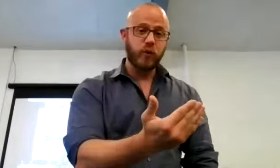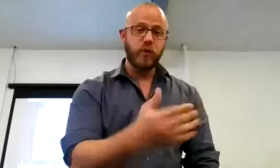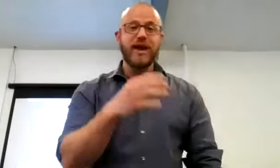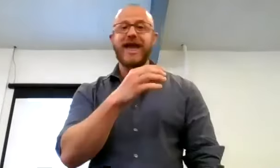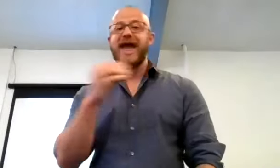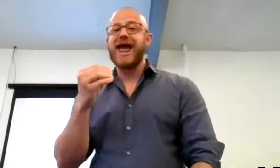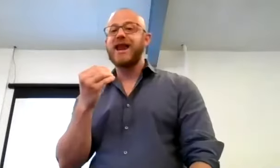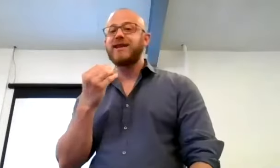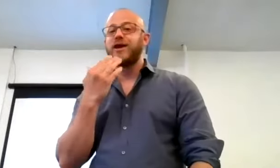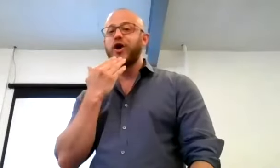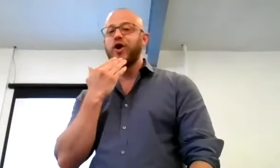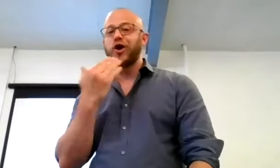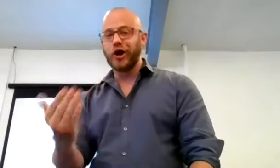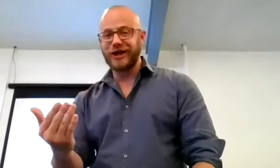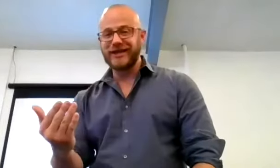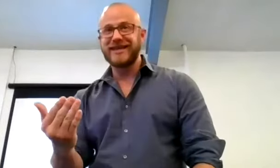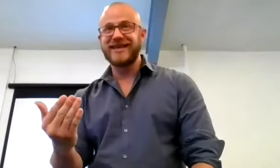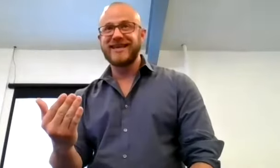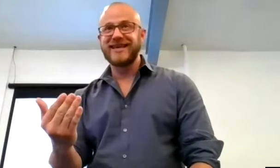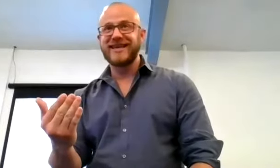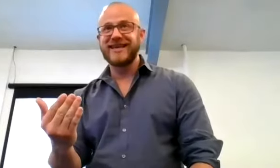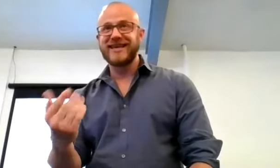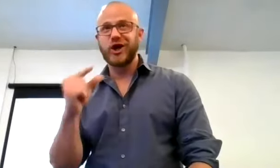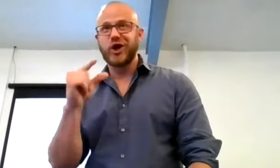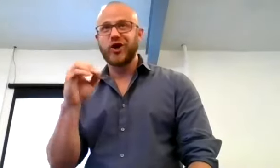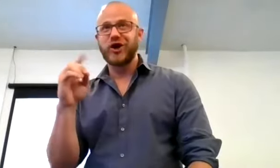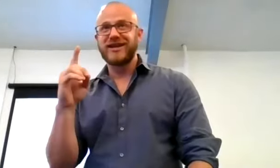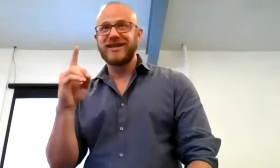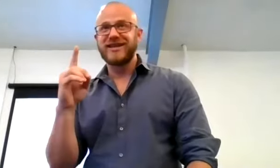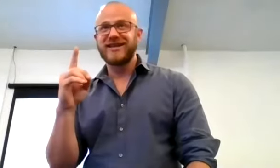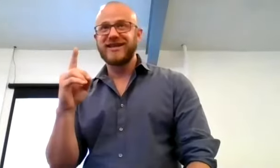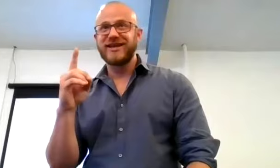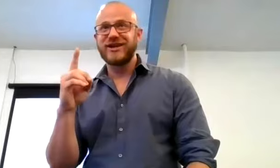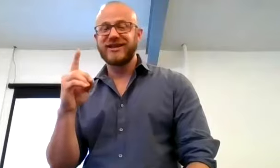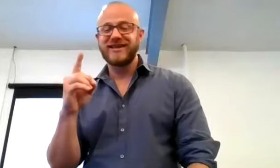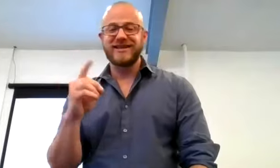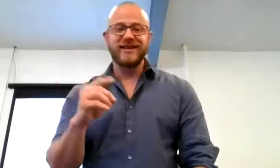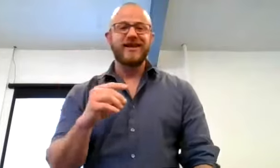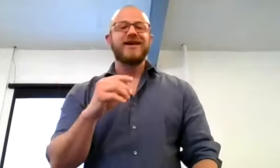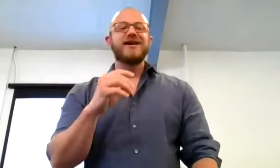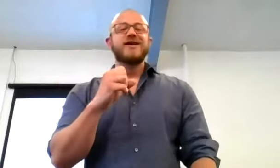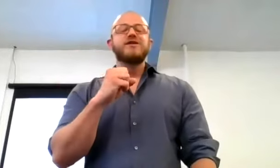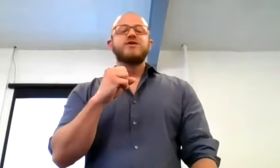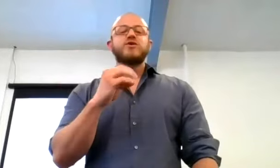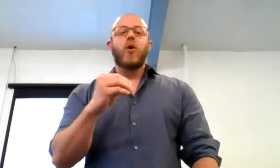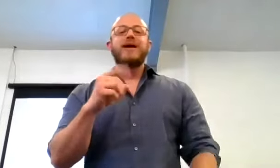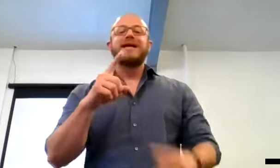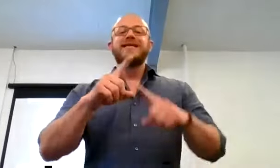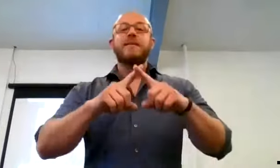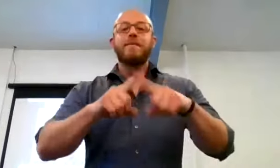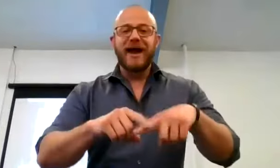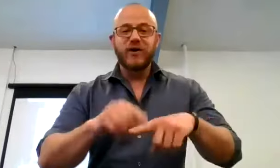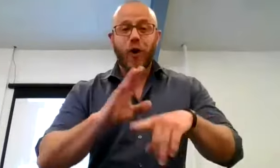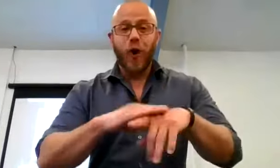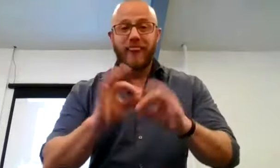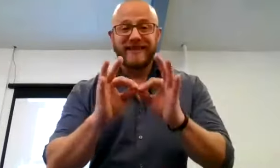you and good. It's good, you see? So it just